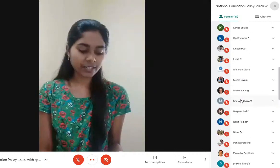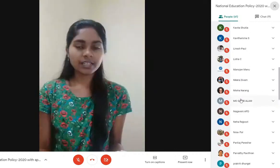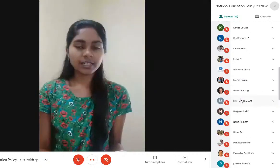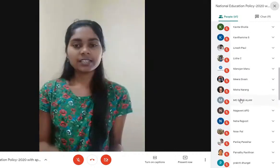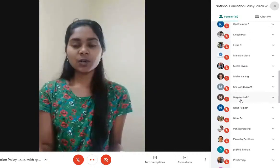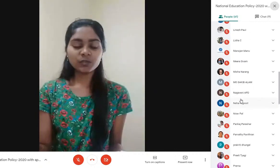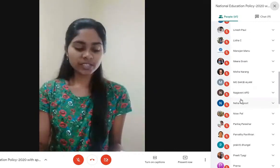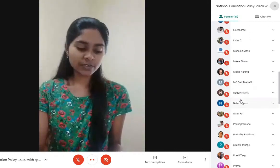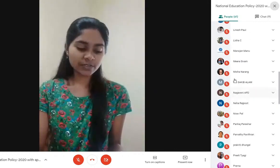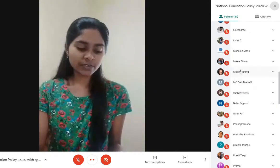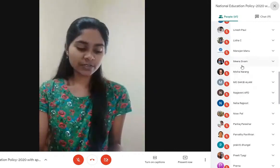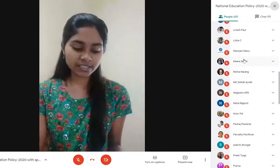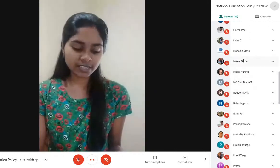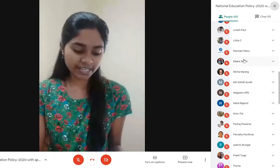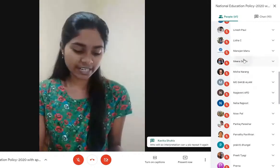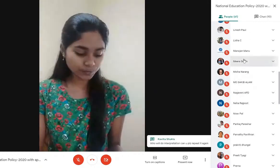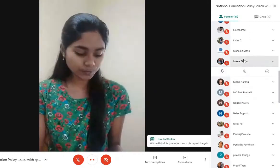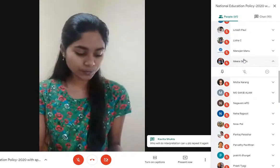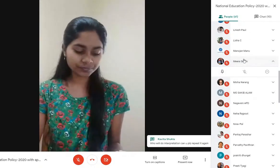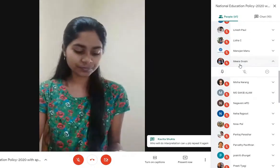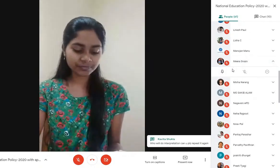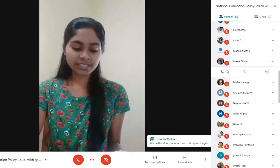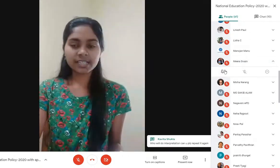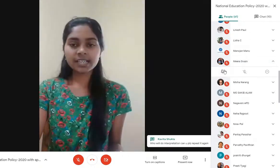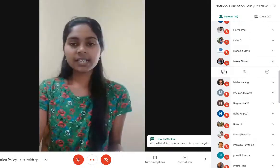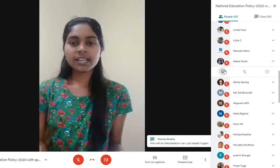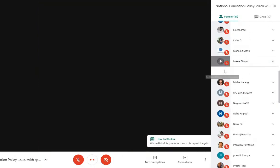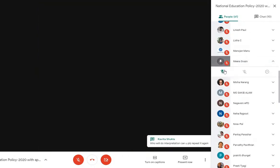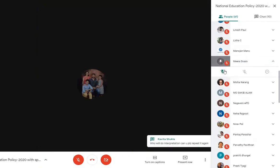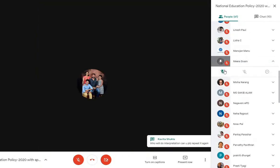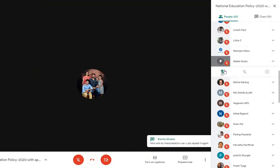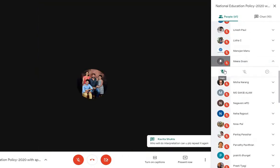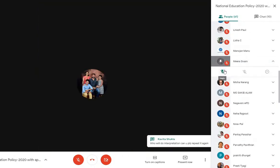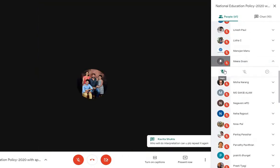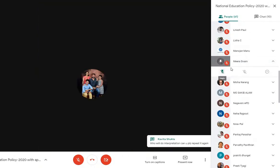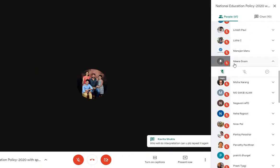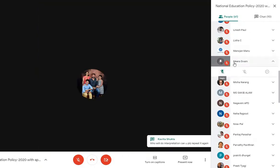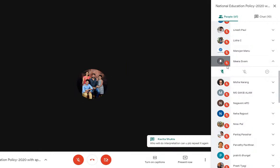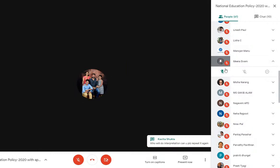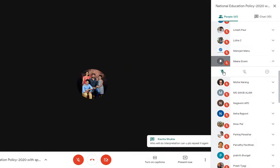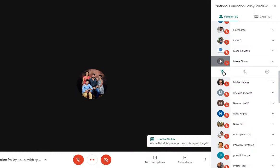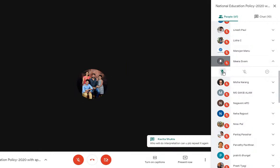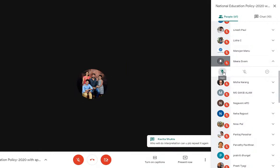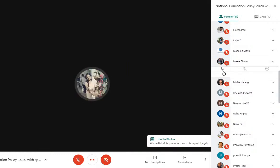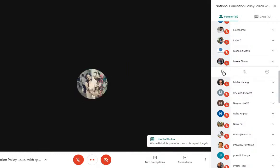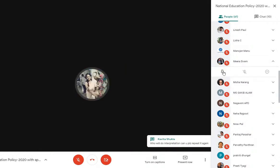Now, without any further ado, we all know today's guest is Sibaji sir.